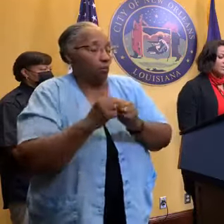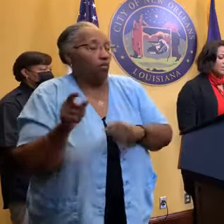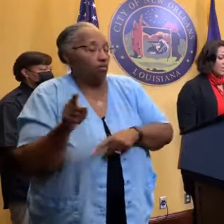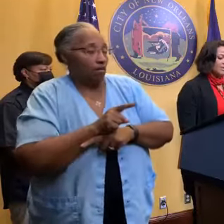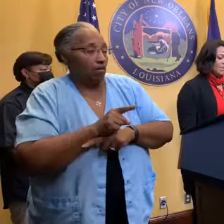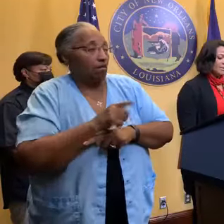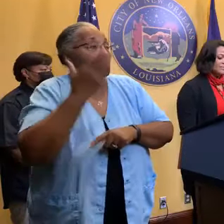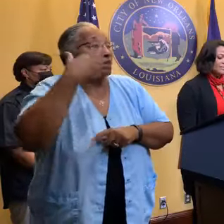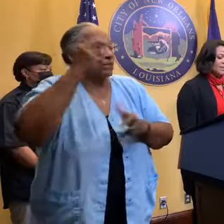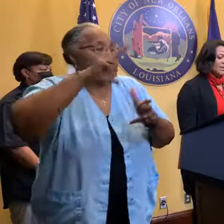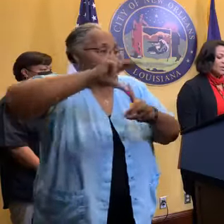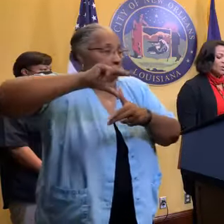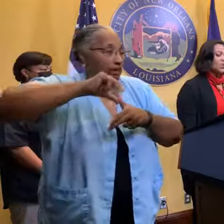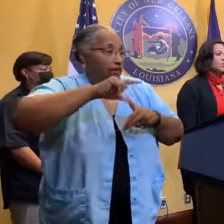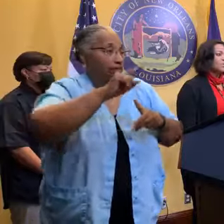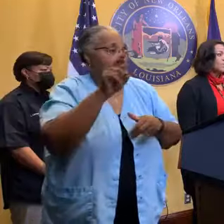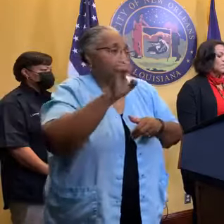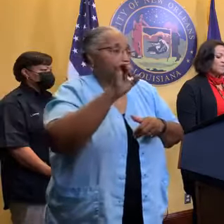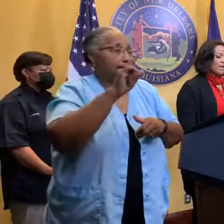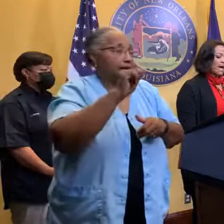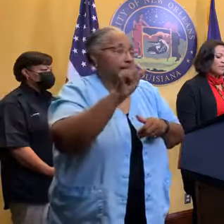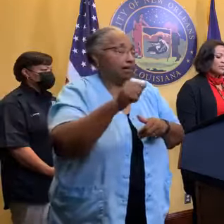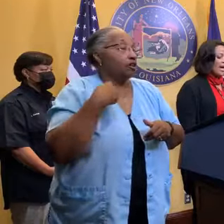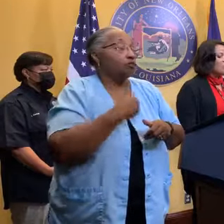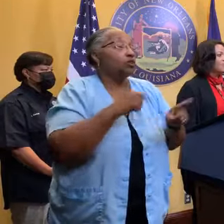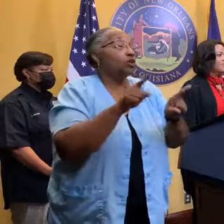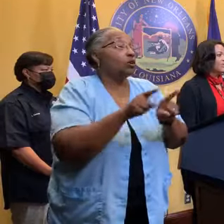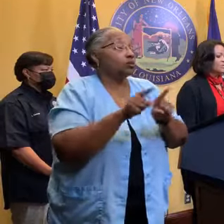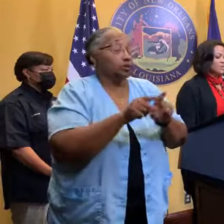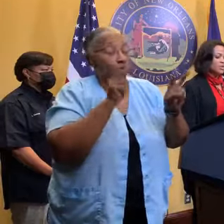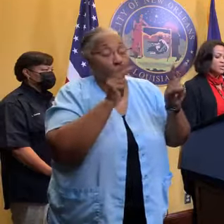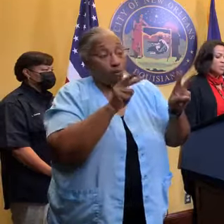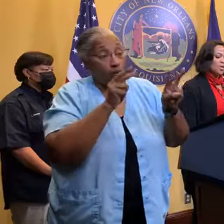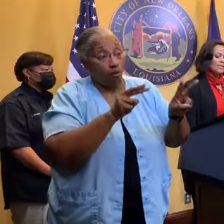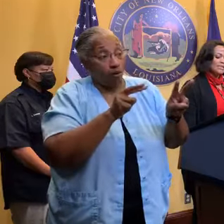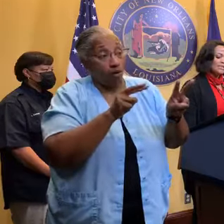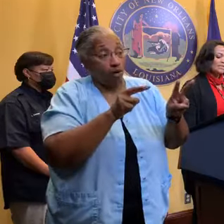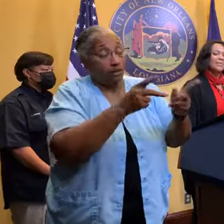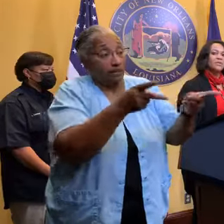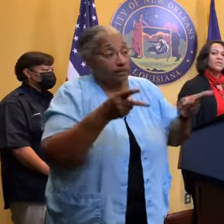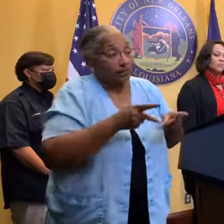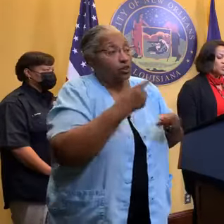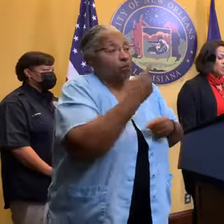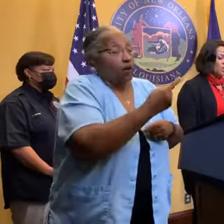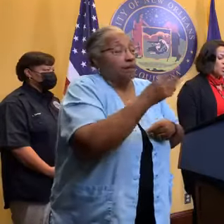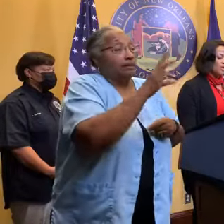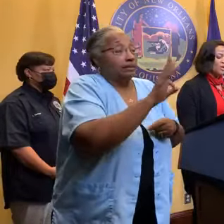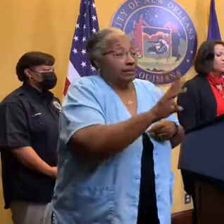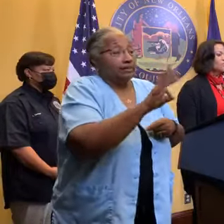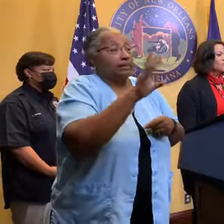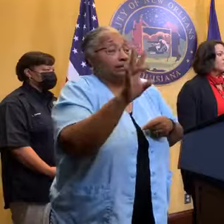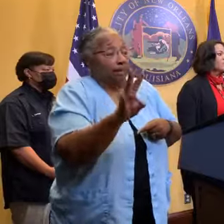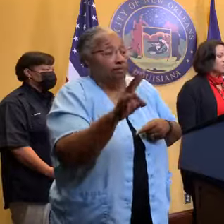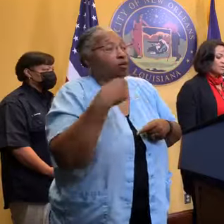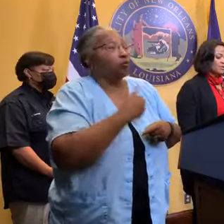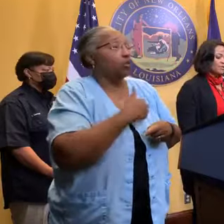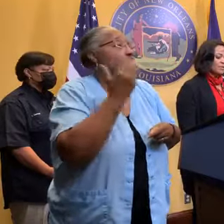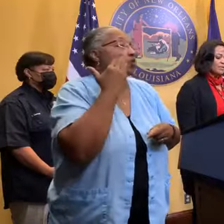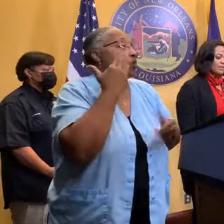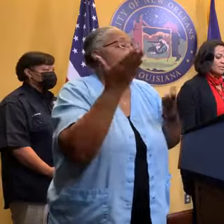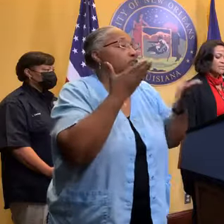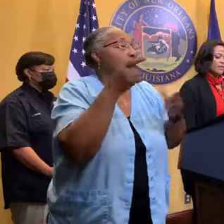result of Hurricane Zeta. We're closely keeping an eye throughout the event on stations 1, 6, and 7, which we know service their